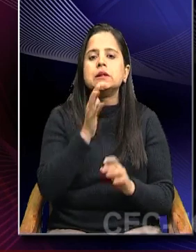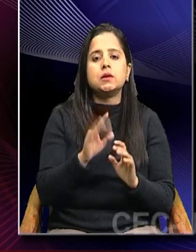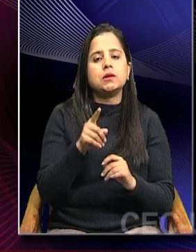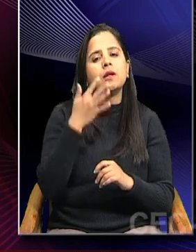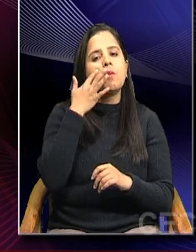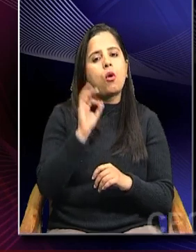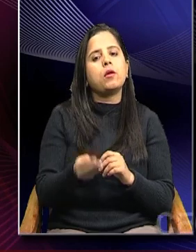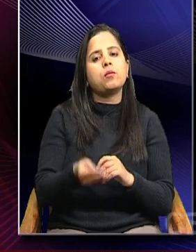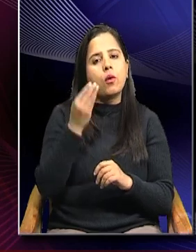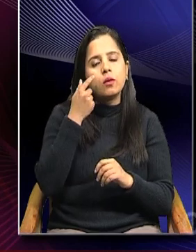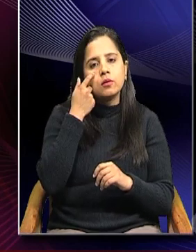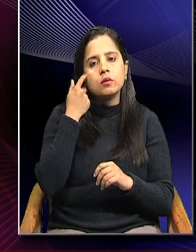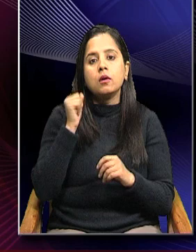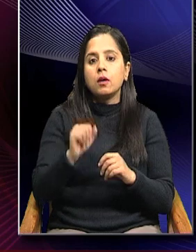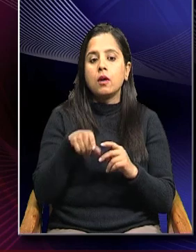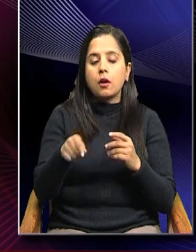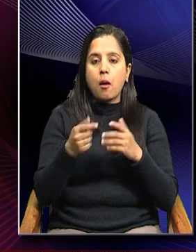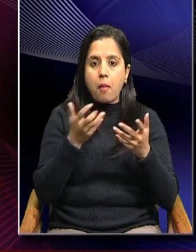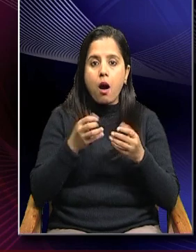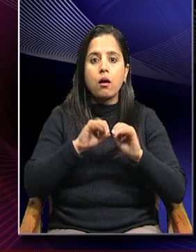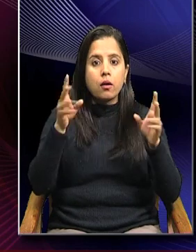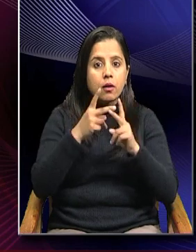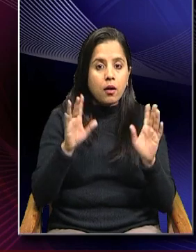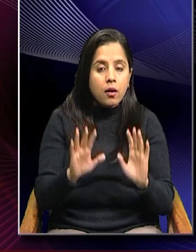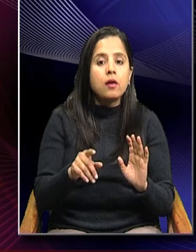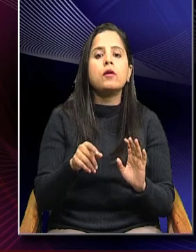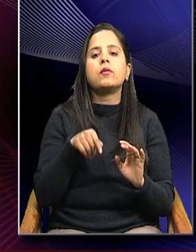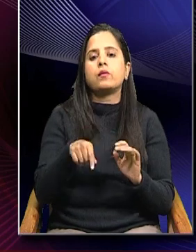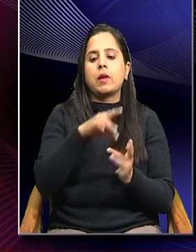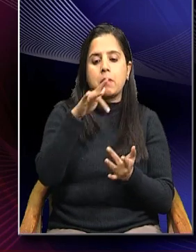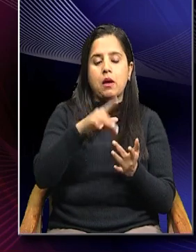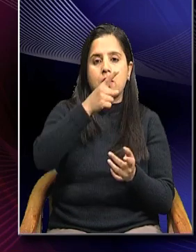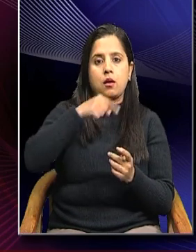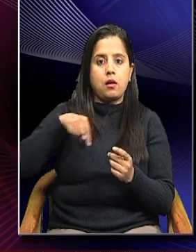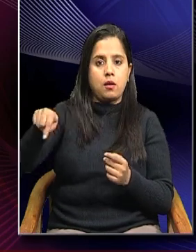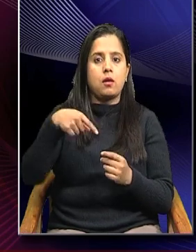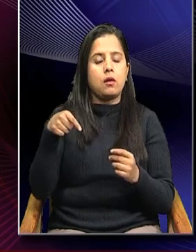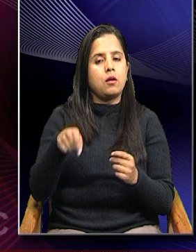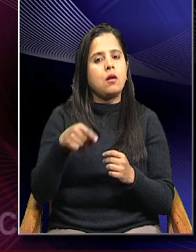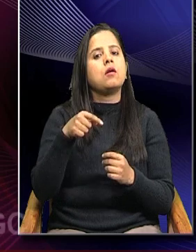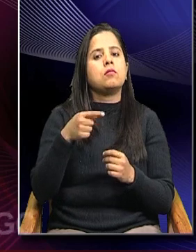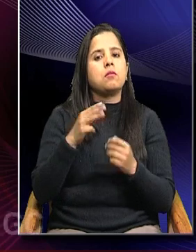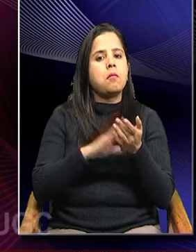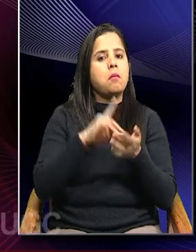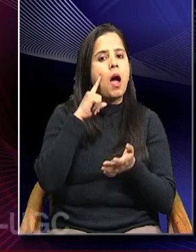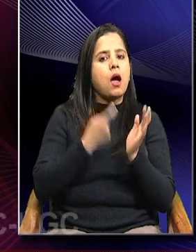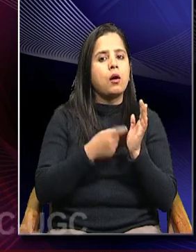lot. So role of marketing intermediaries also form part of this microeconomic environment or micro